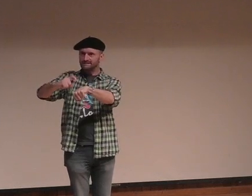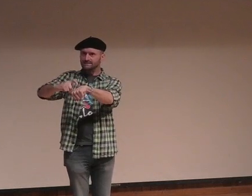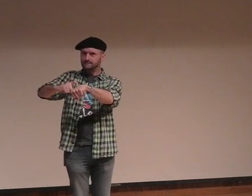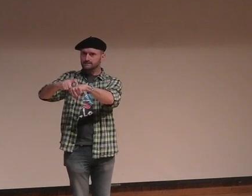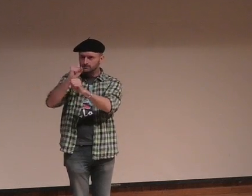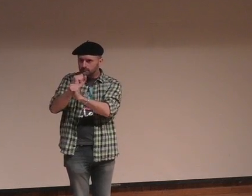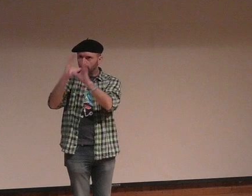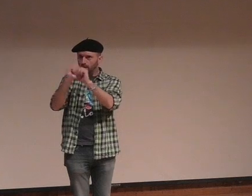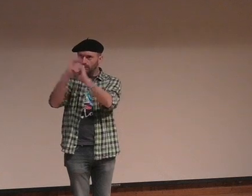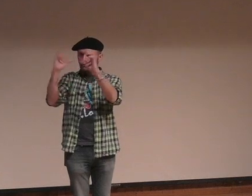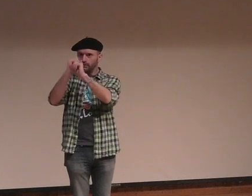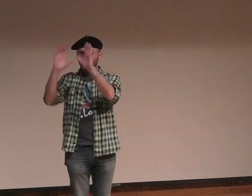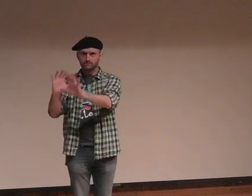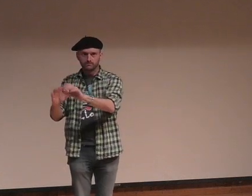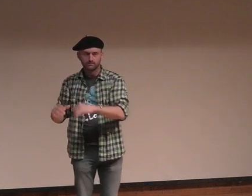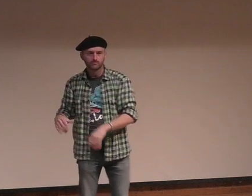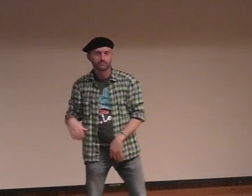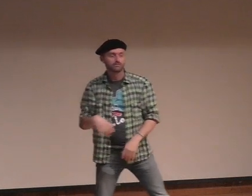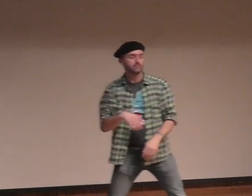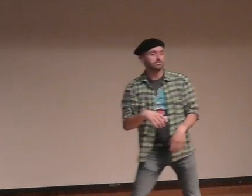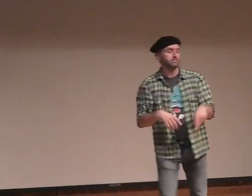object of that word.